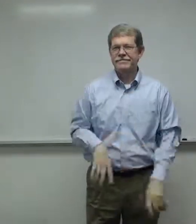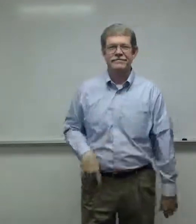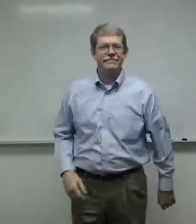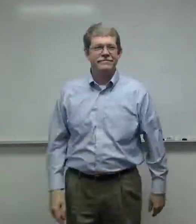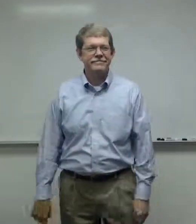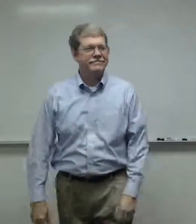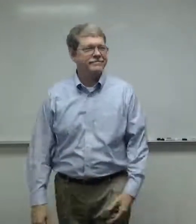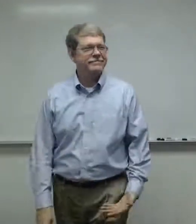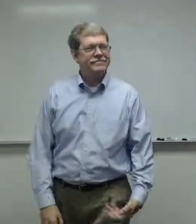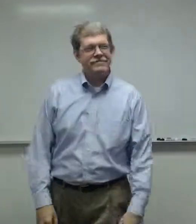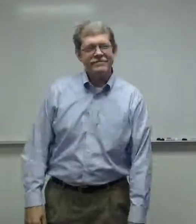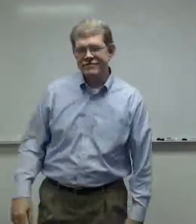So any kind of play, you